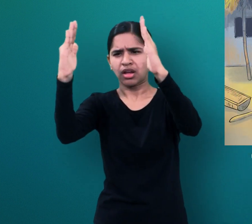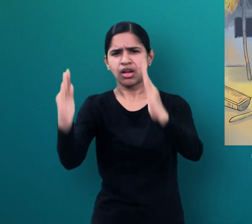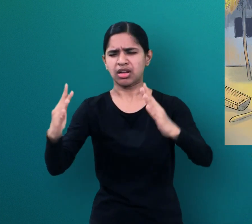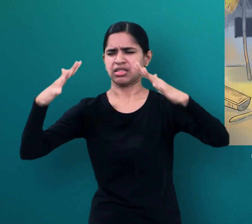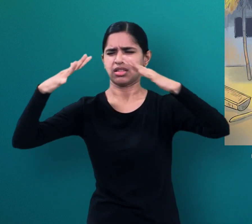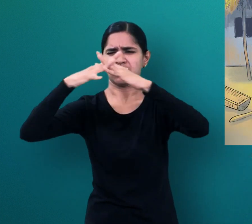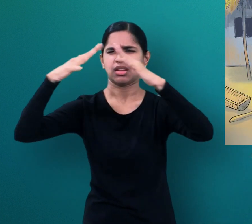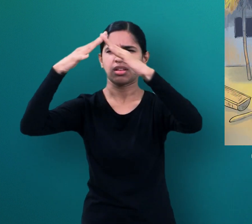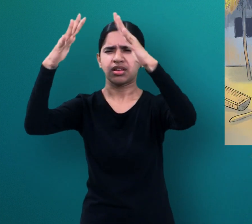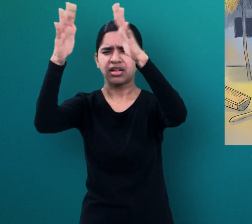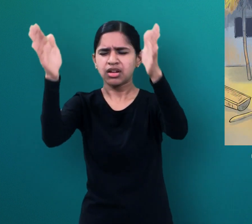house.